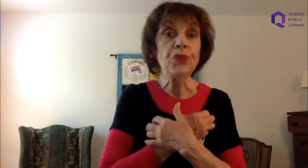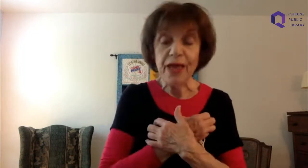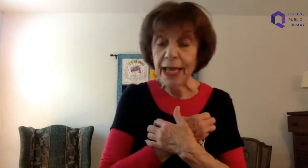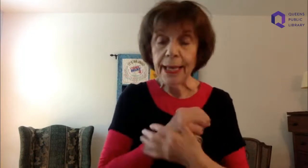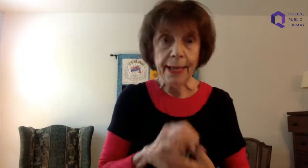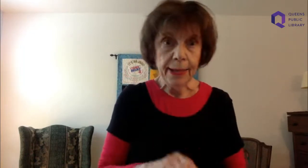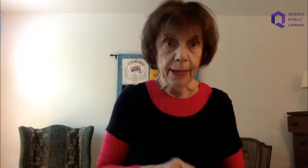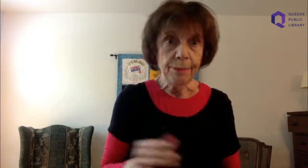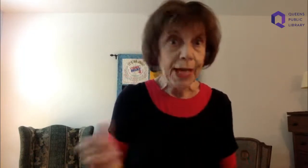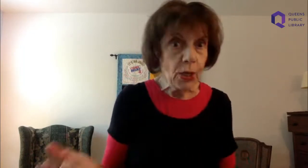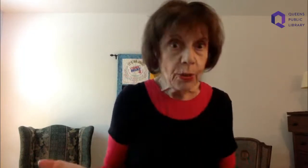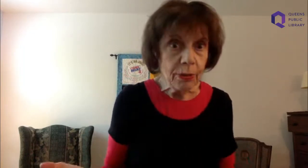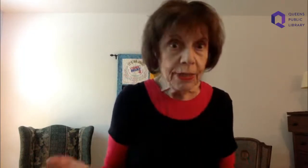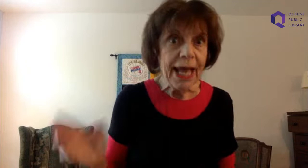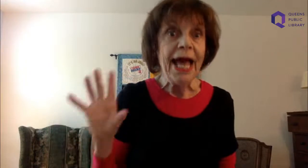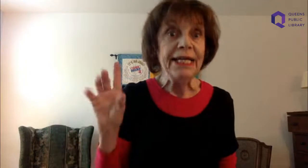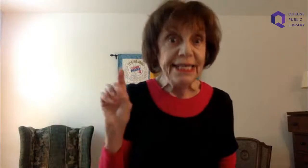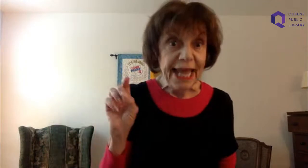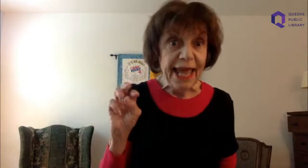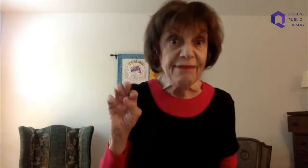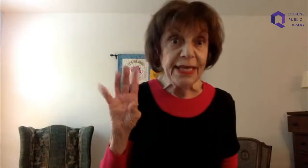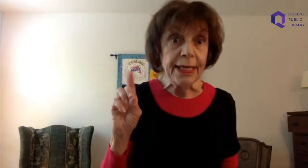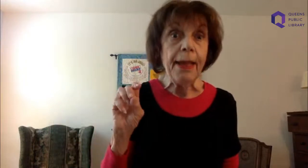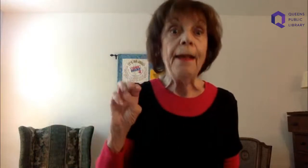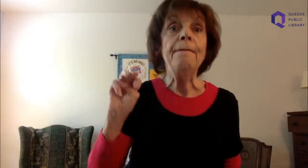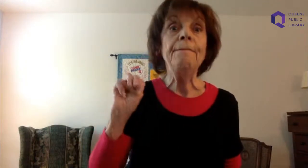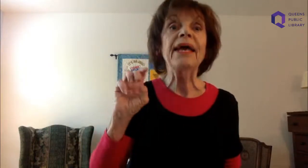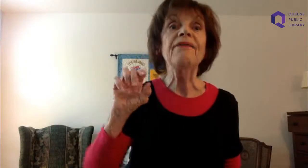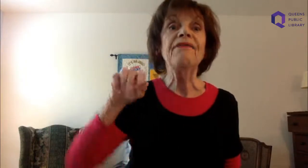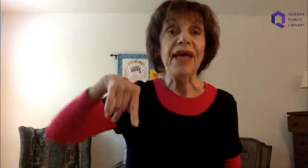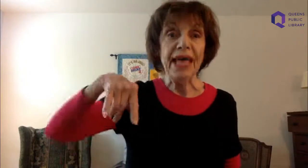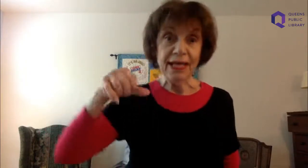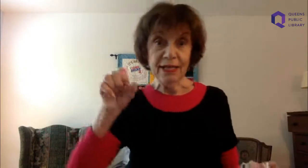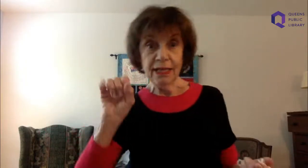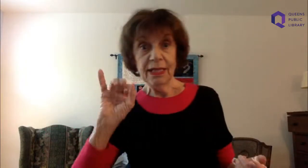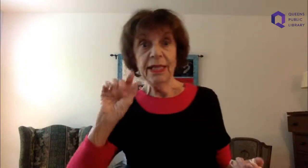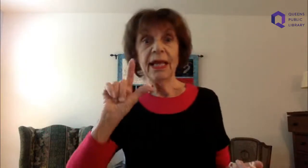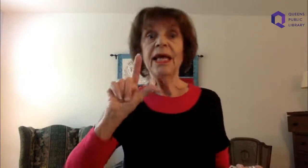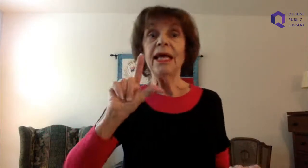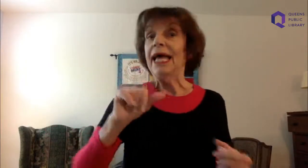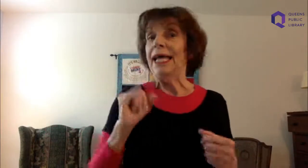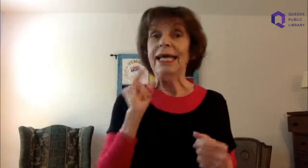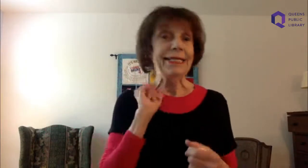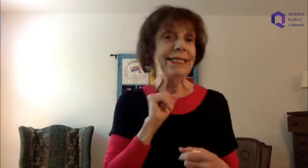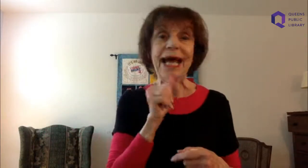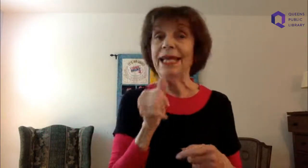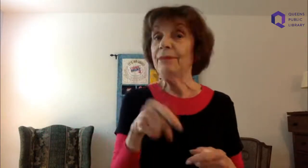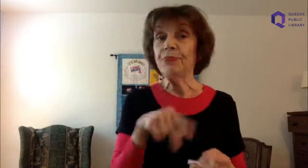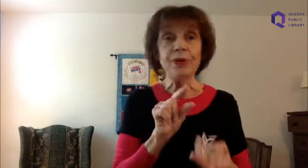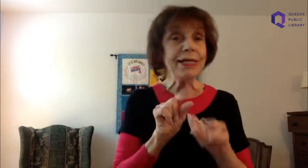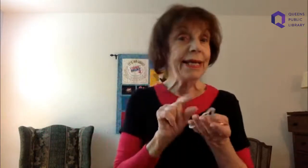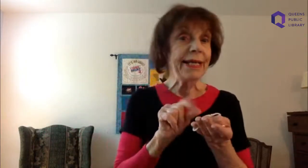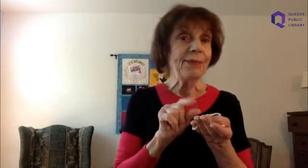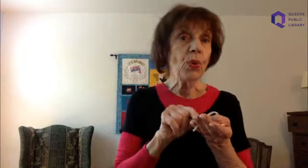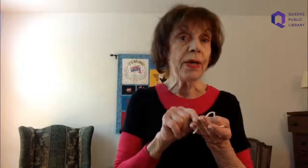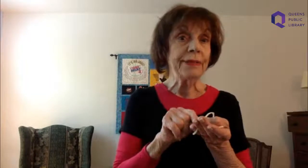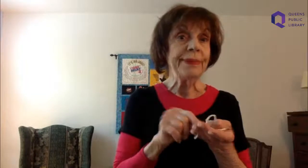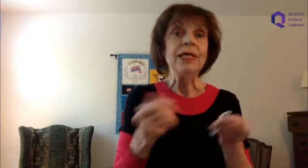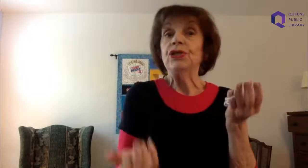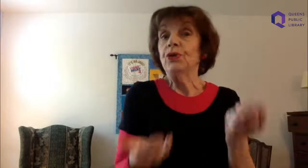Toothache by who? David MacPhail. It's not in print anymore, so